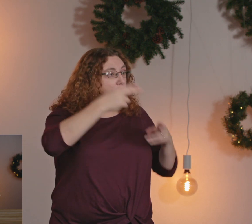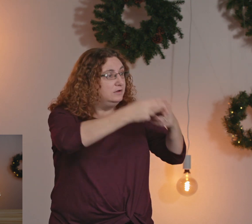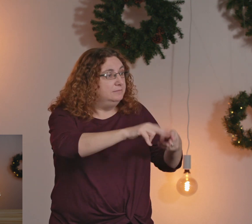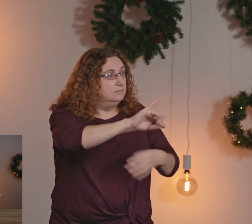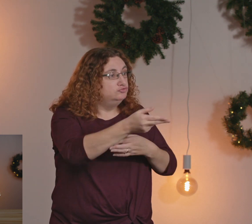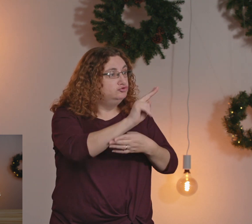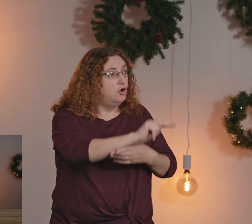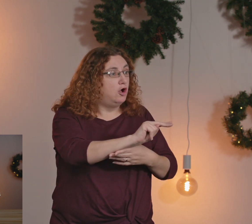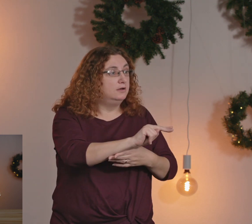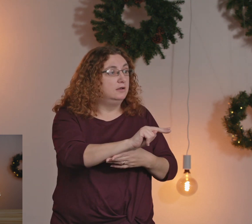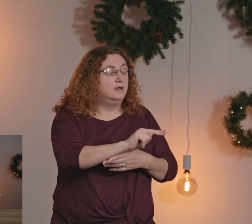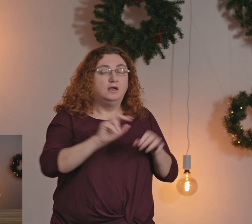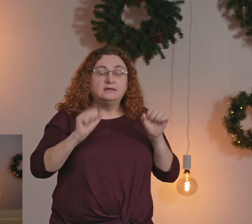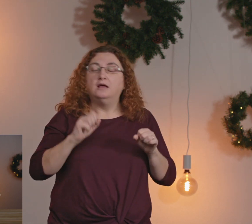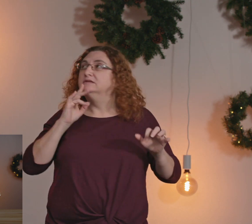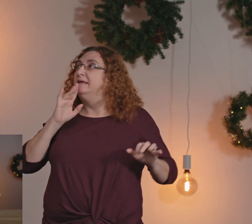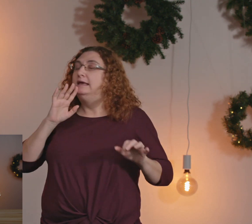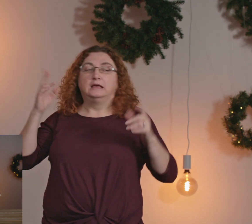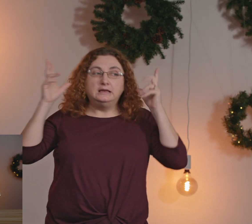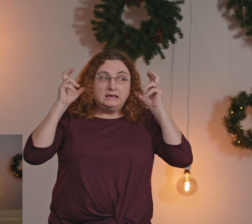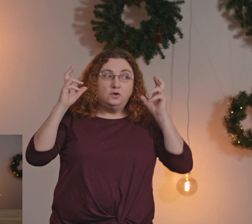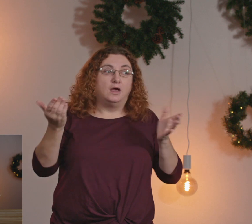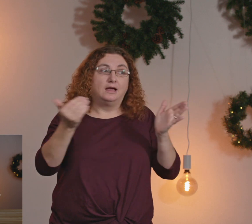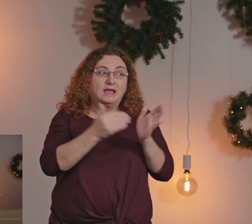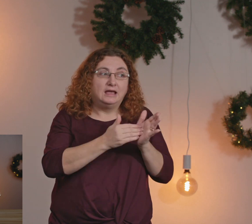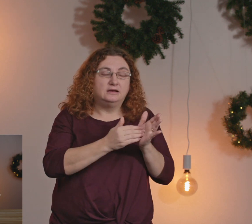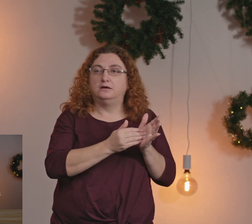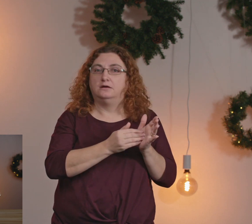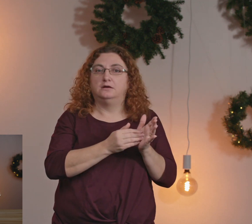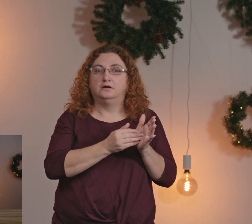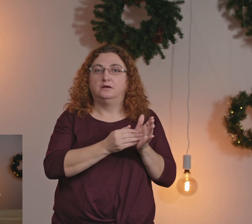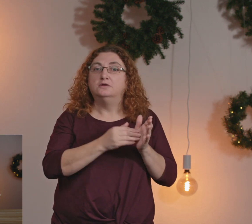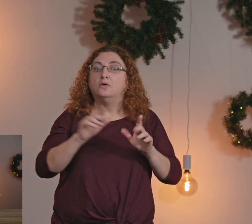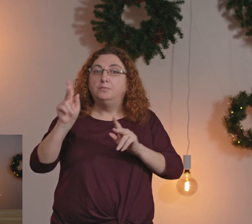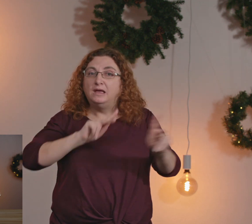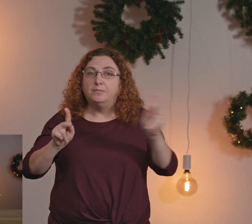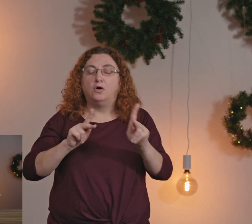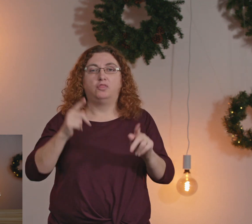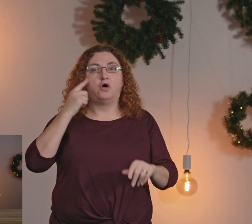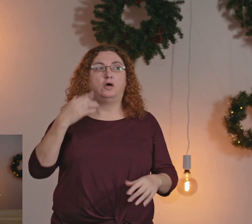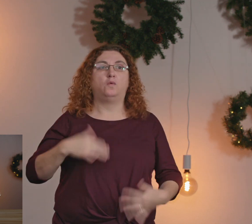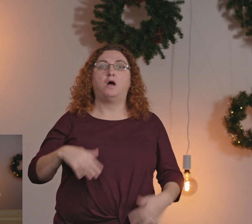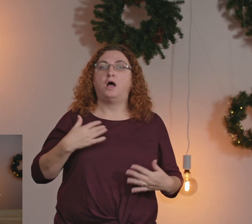is this child going to be? Because God's on the move. The Lord's hand was with him.